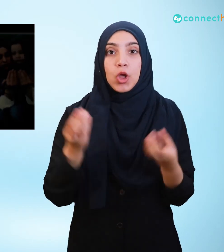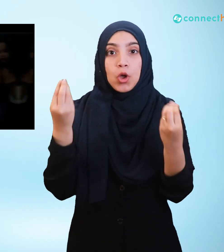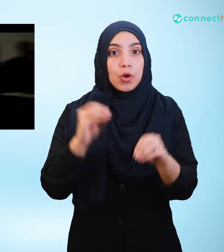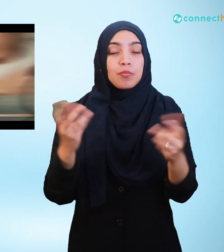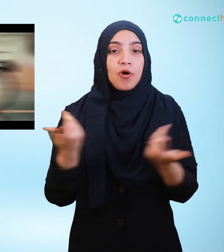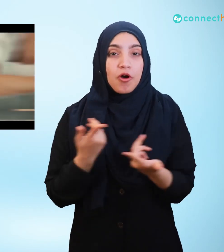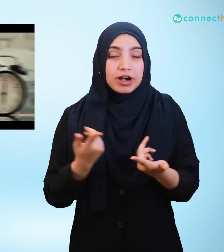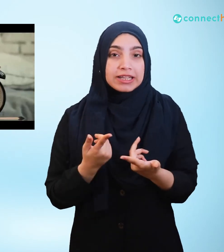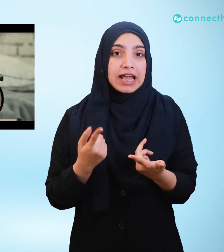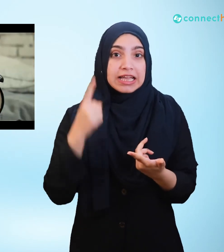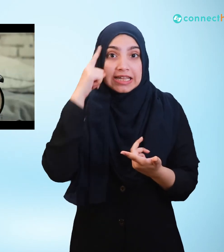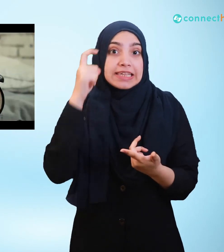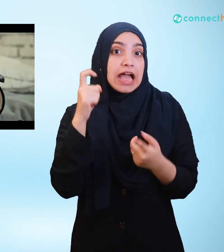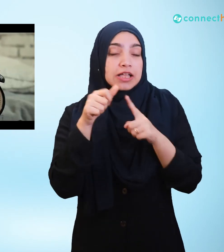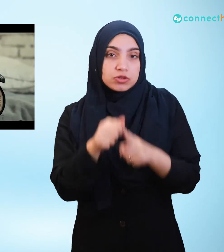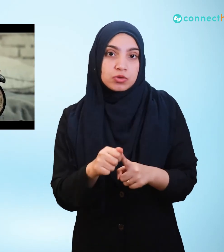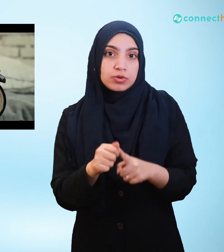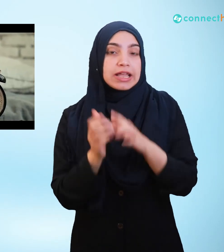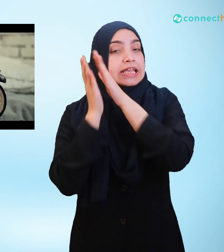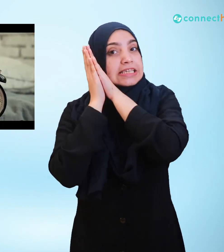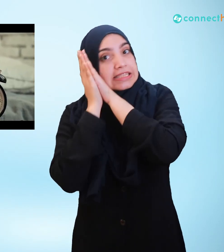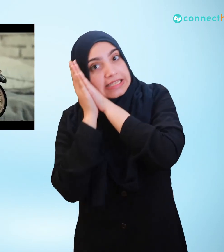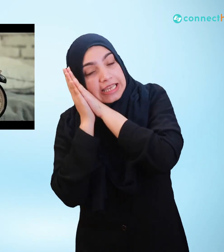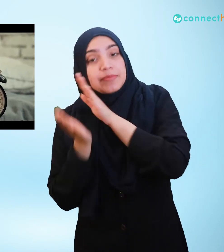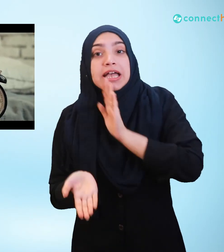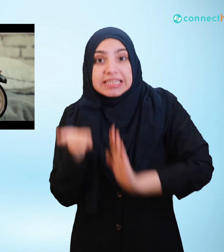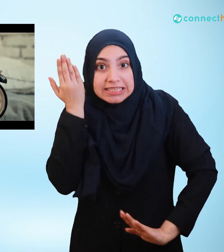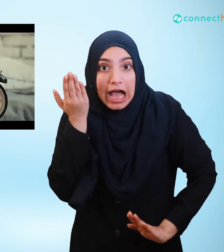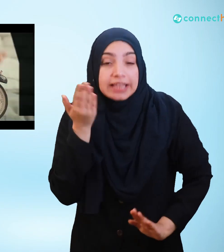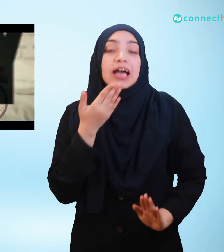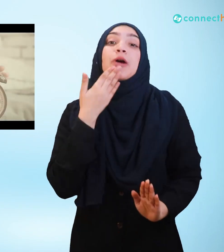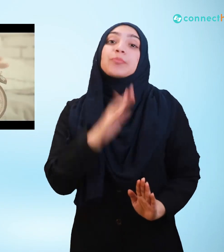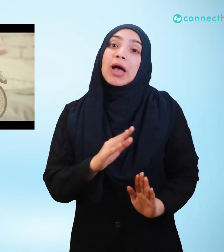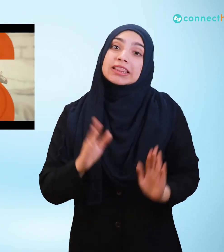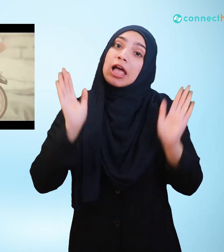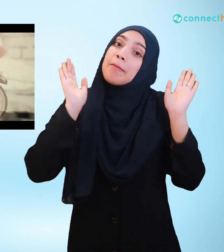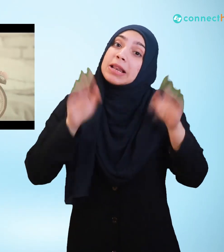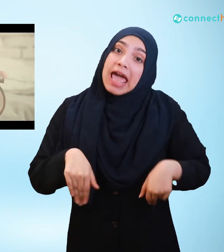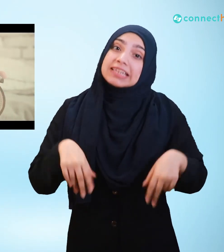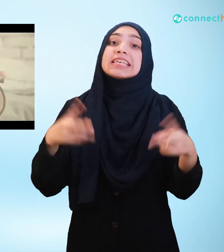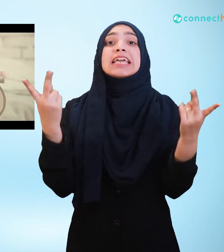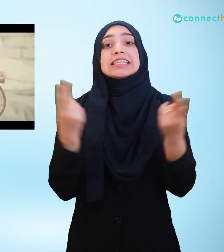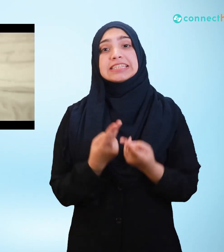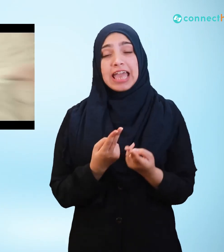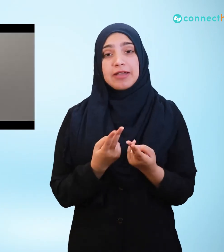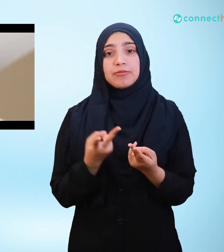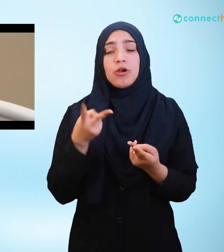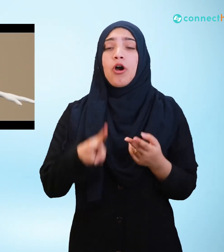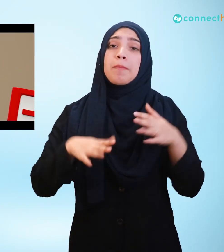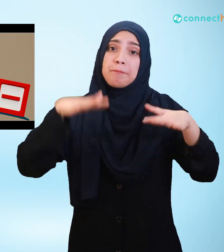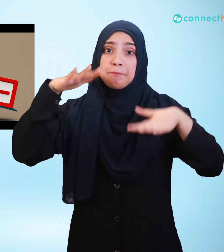Also, please keep in mind that oversleeping will also make you lazy and less productive. So balance is the key.